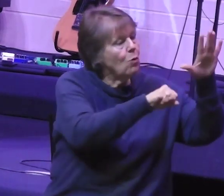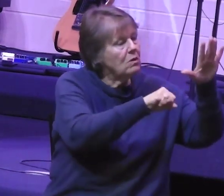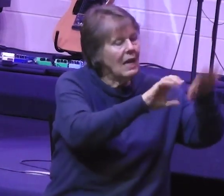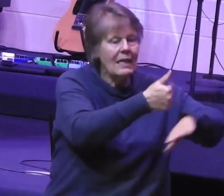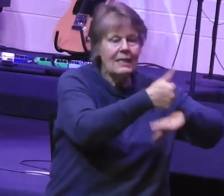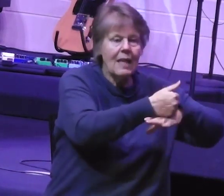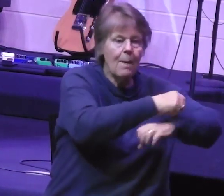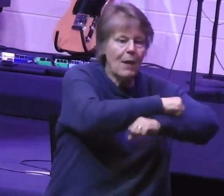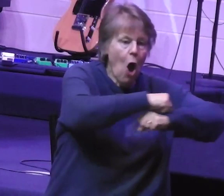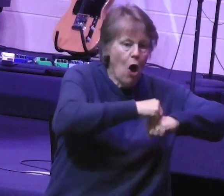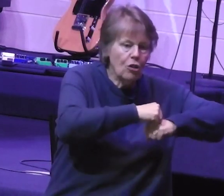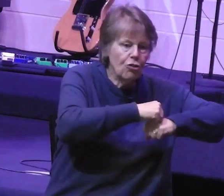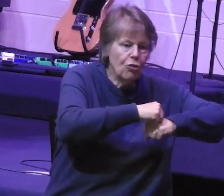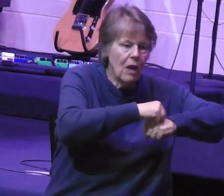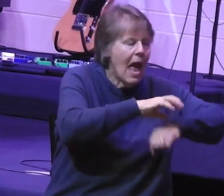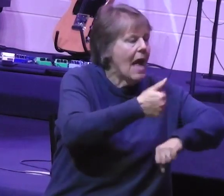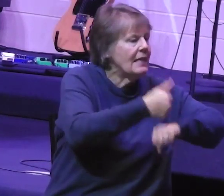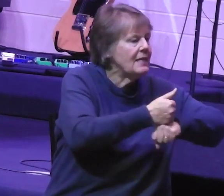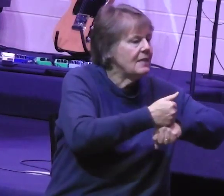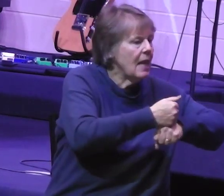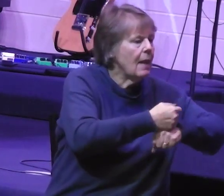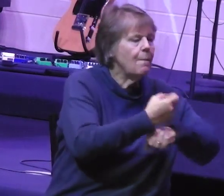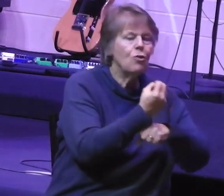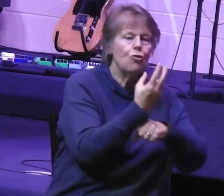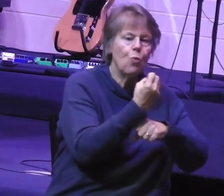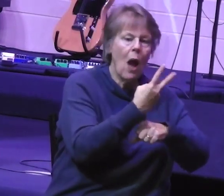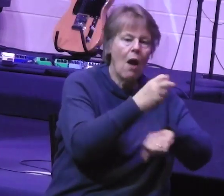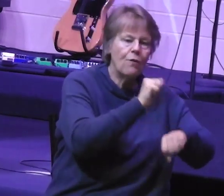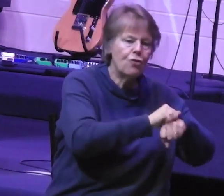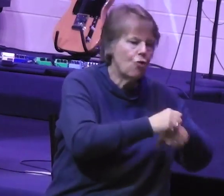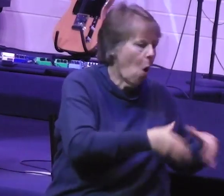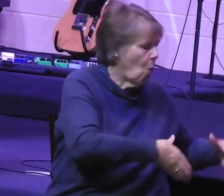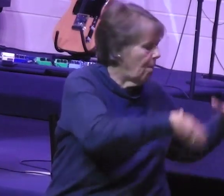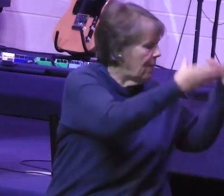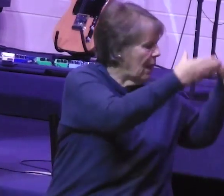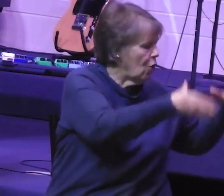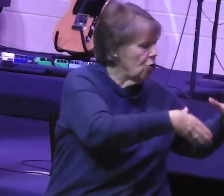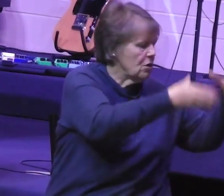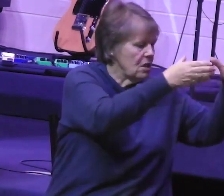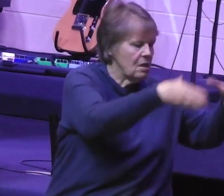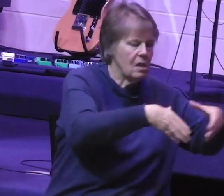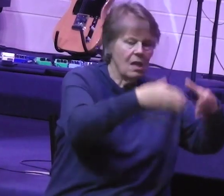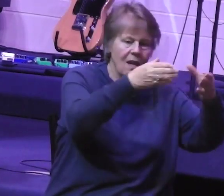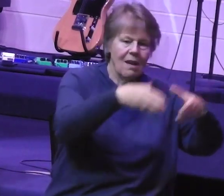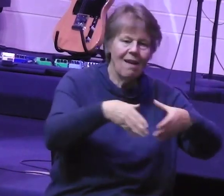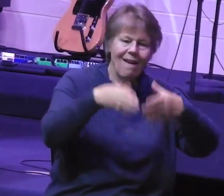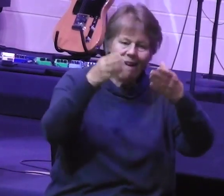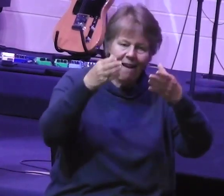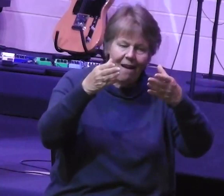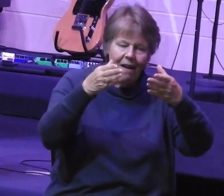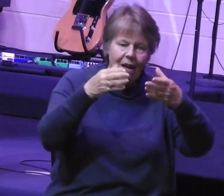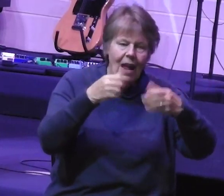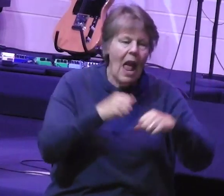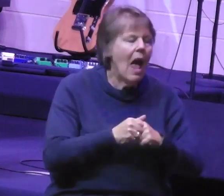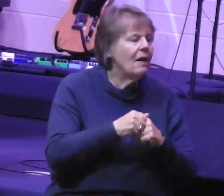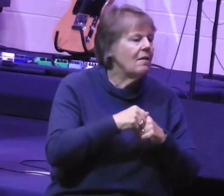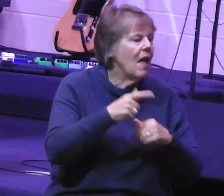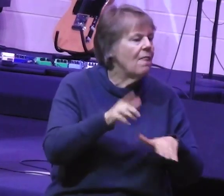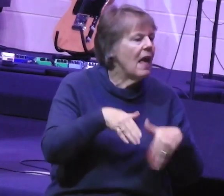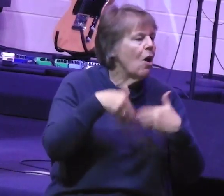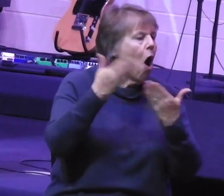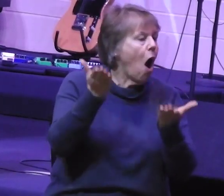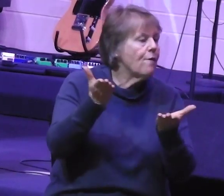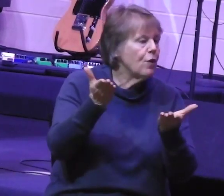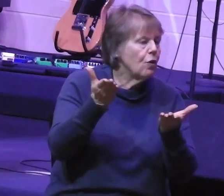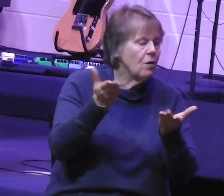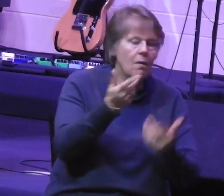pillars representing the 12 tribes of Israel. Then he sent young Israelite men, and they offered burnt offerings and sacrificed